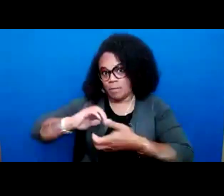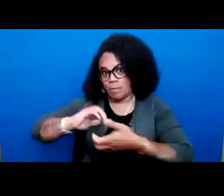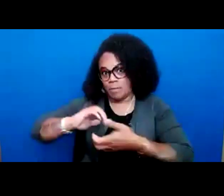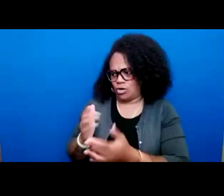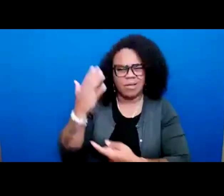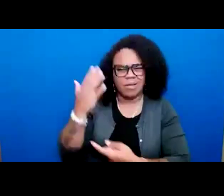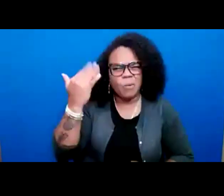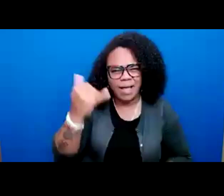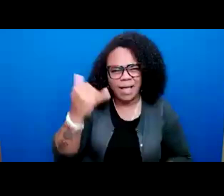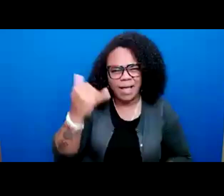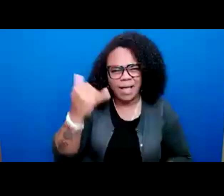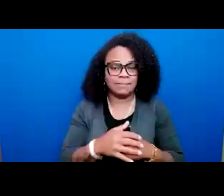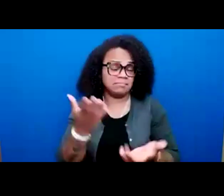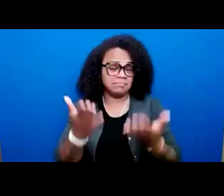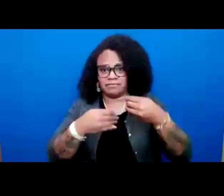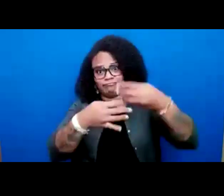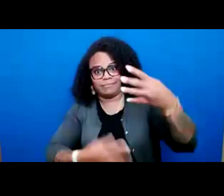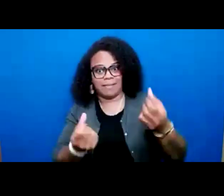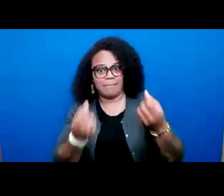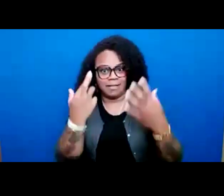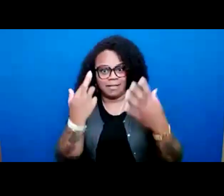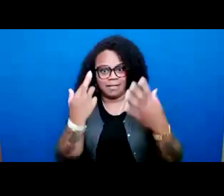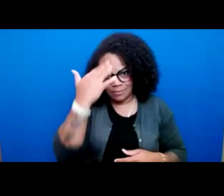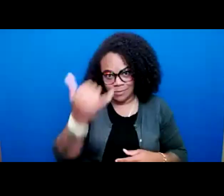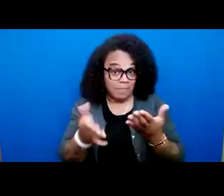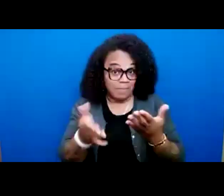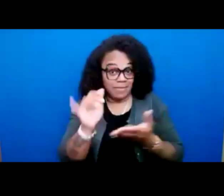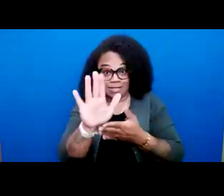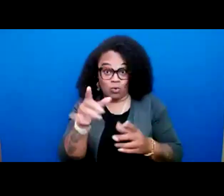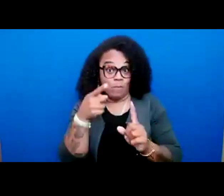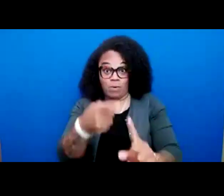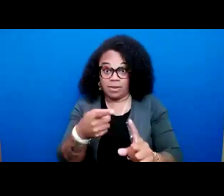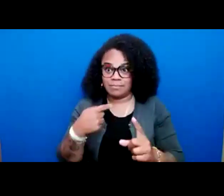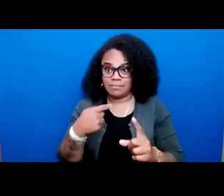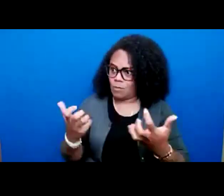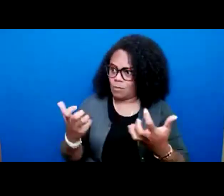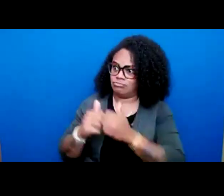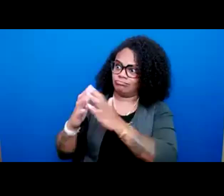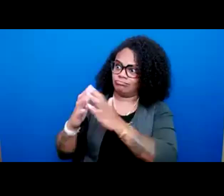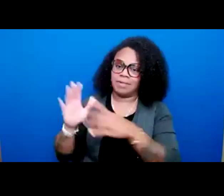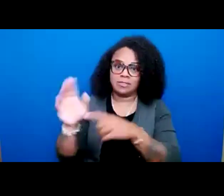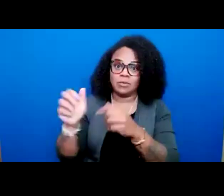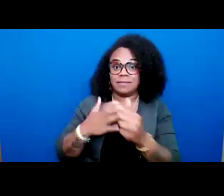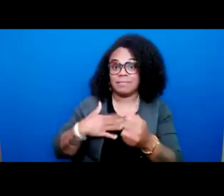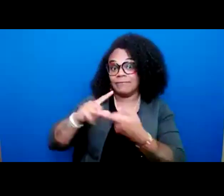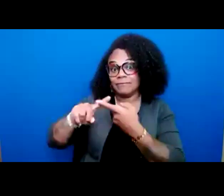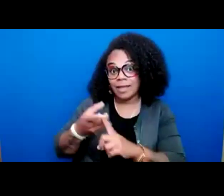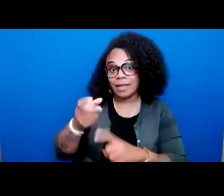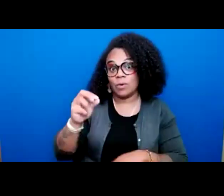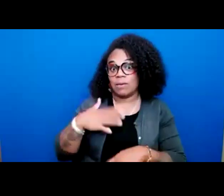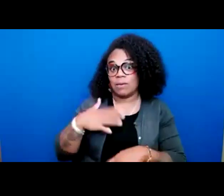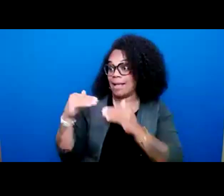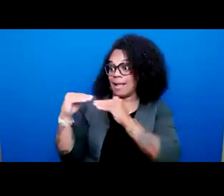reasons why. One may be because that's the whole point. I wanted to start a business with my friend or my business colleague or a family member,